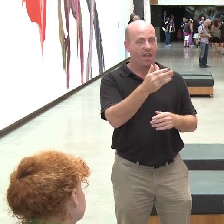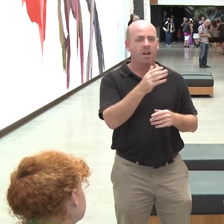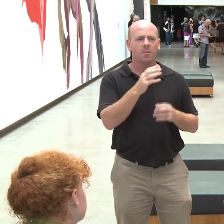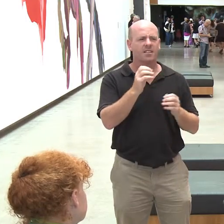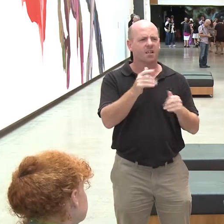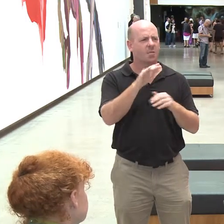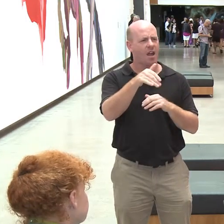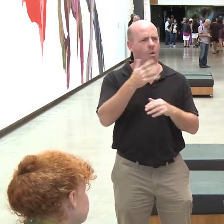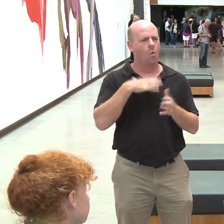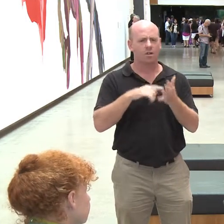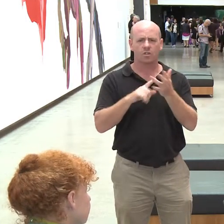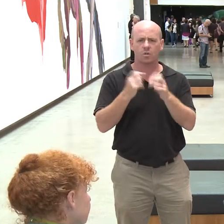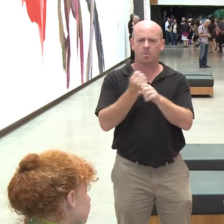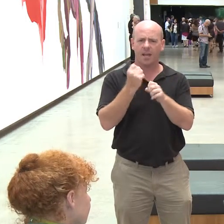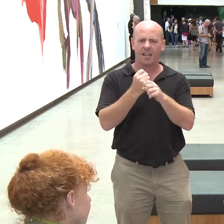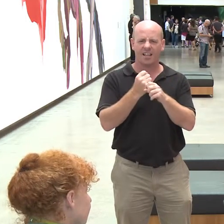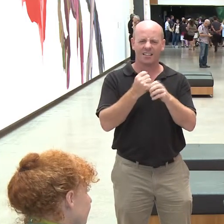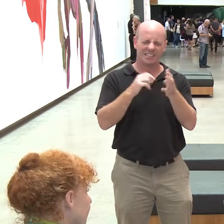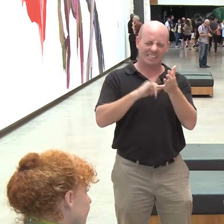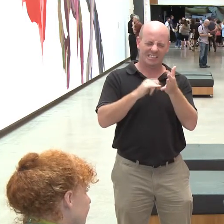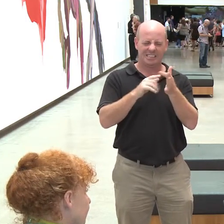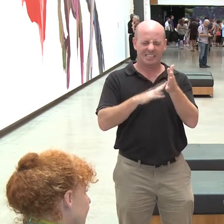something about wanting to create a semi-permeability